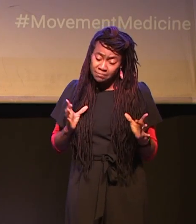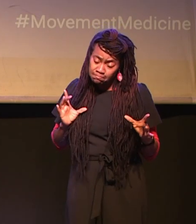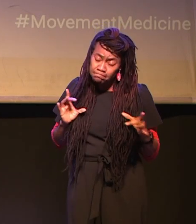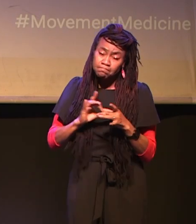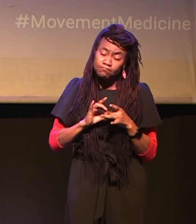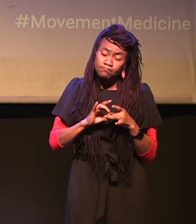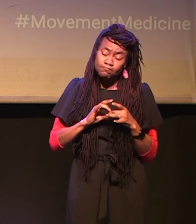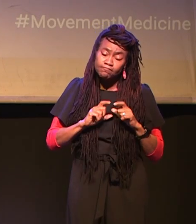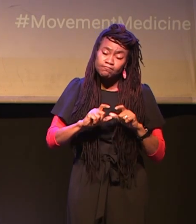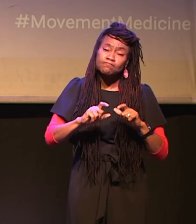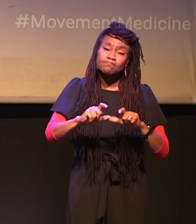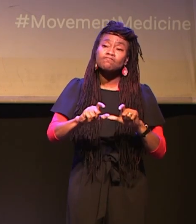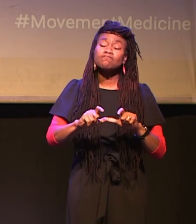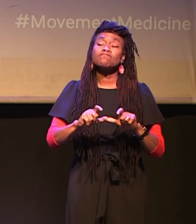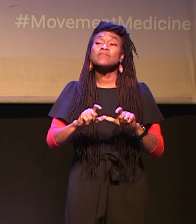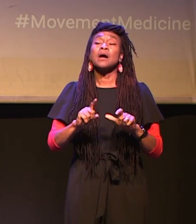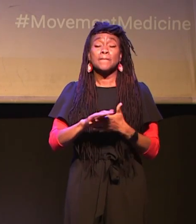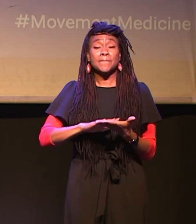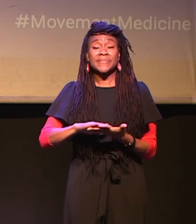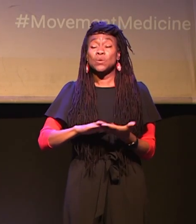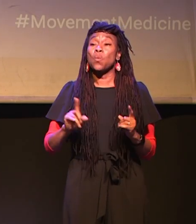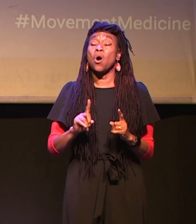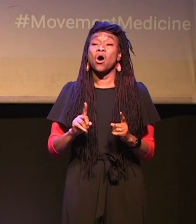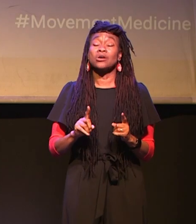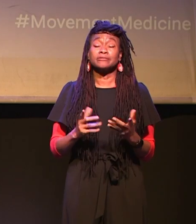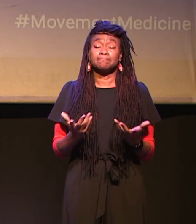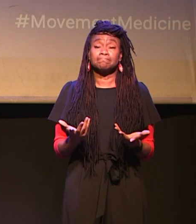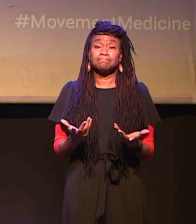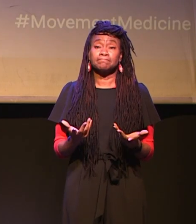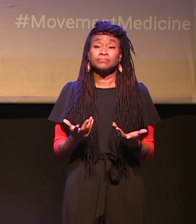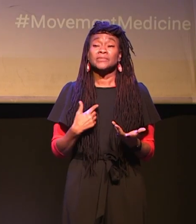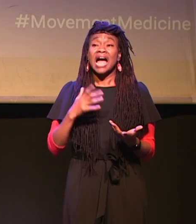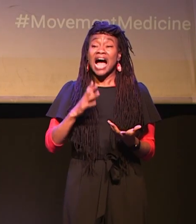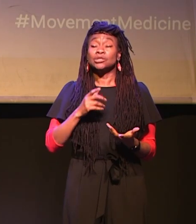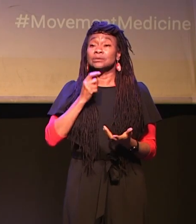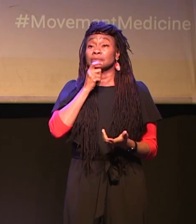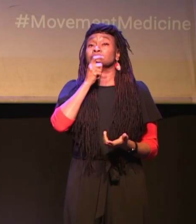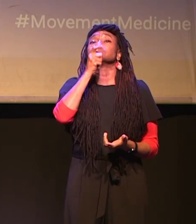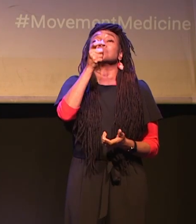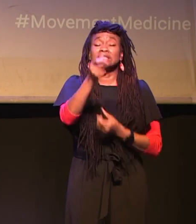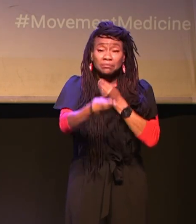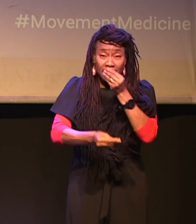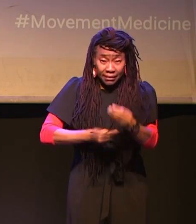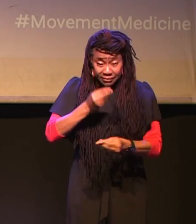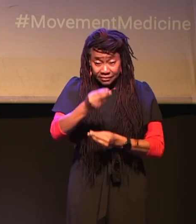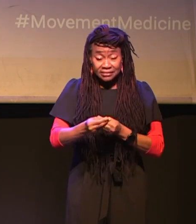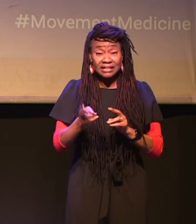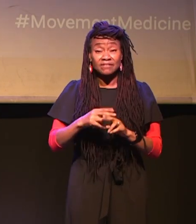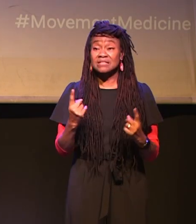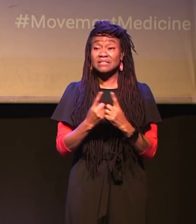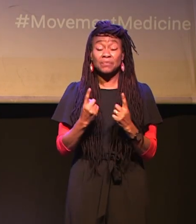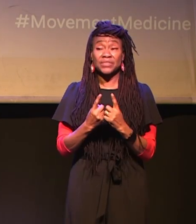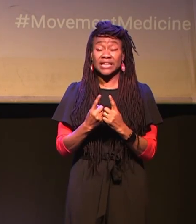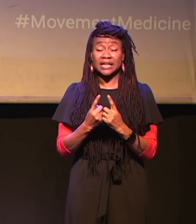That was always the driving force, and then what that meant is that the thing then had to be spoken, and if something didn't need to be spoken because it